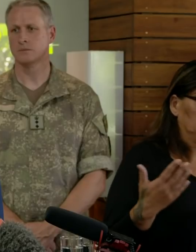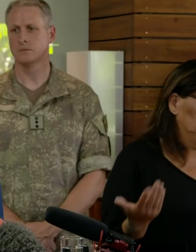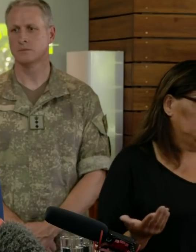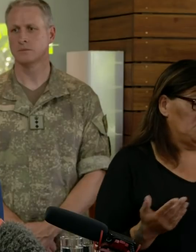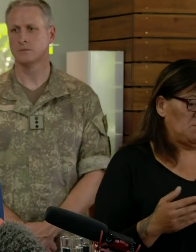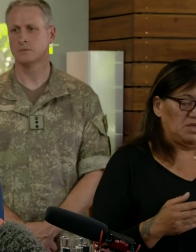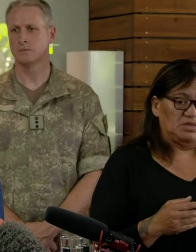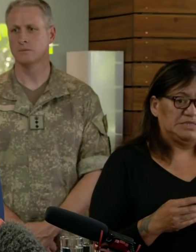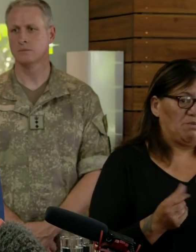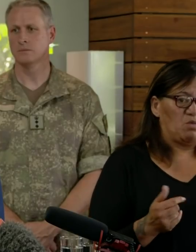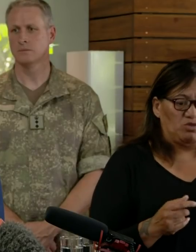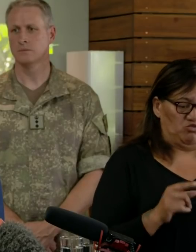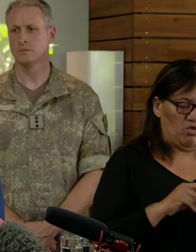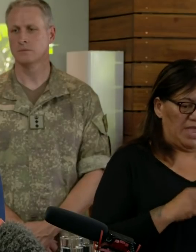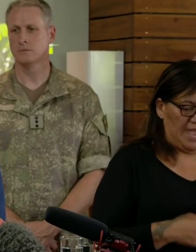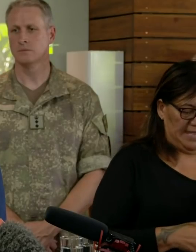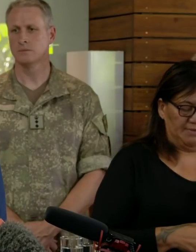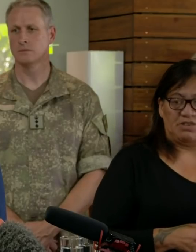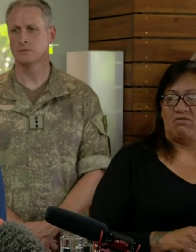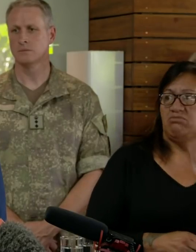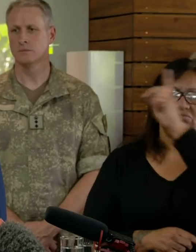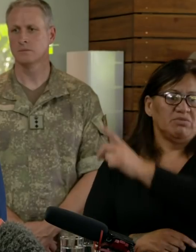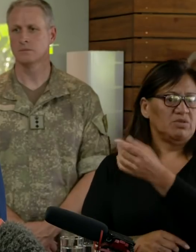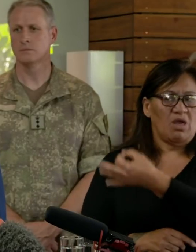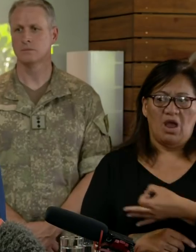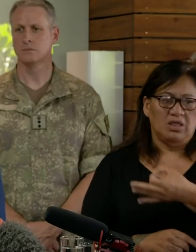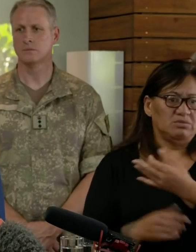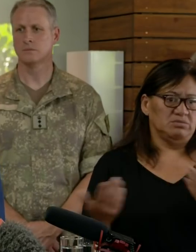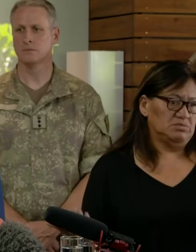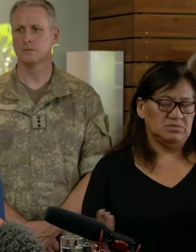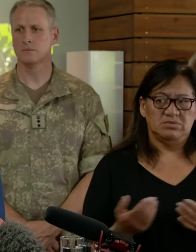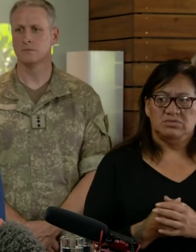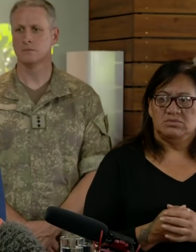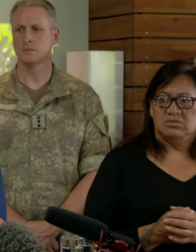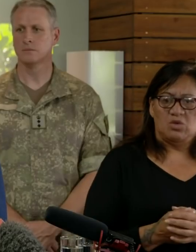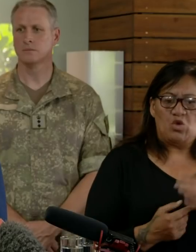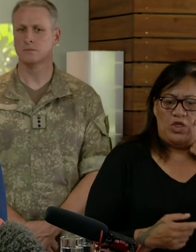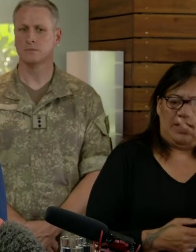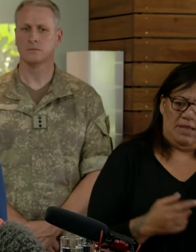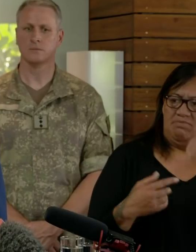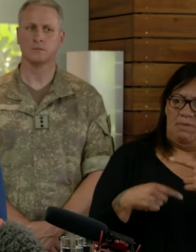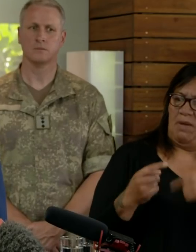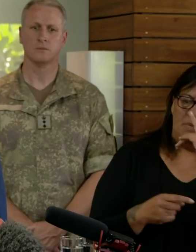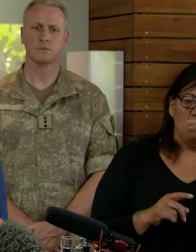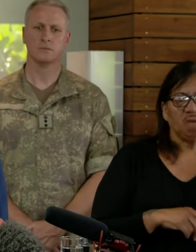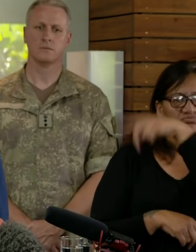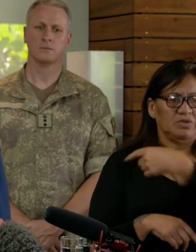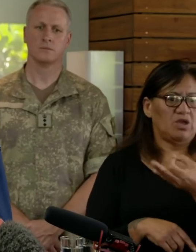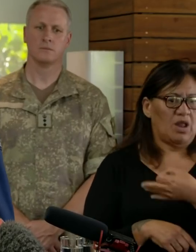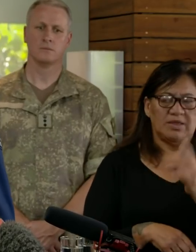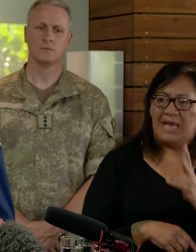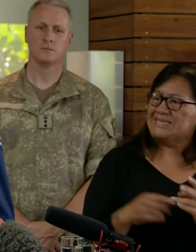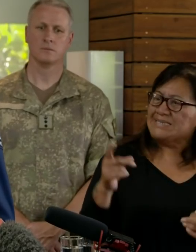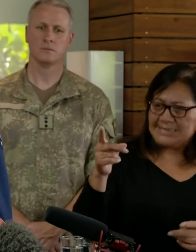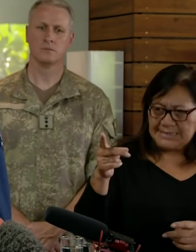launch their own endeavour again, or someone anywhere. I mean, anyone, even other folk. What are your thoughts around people going to the island? Oh, look, I think